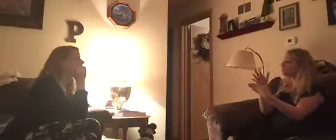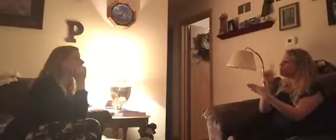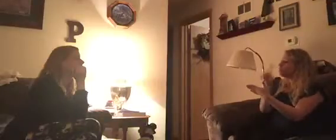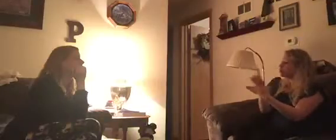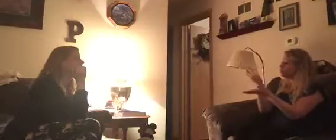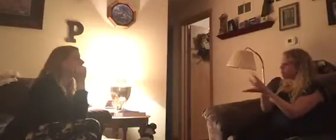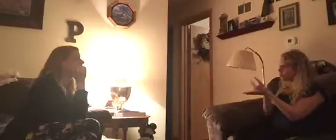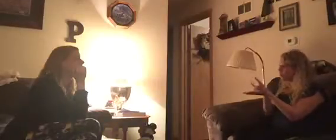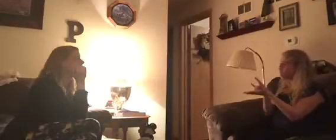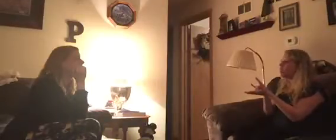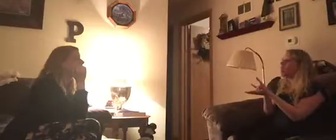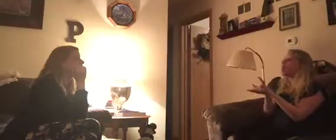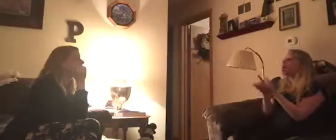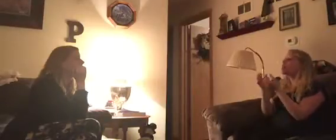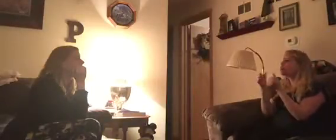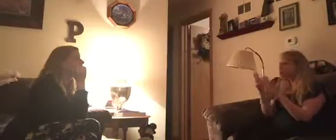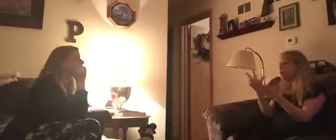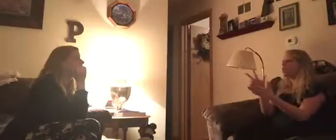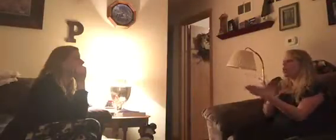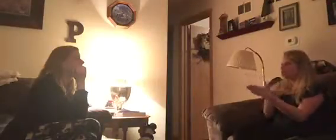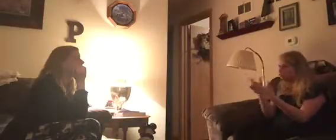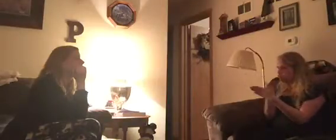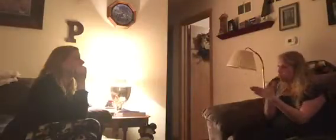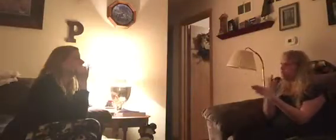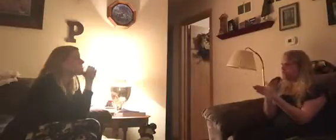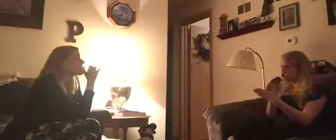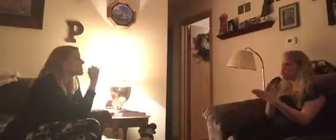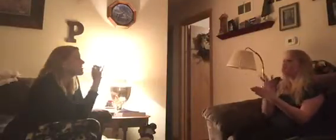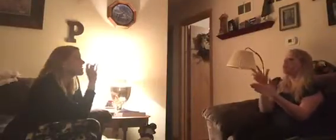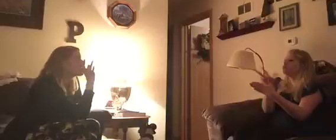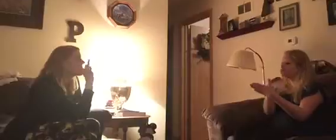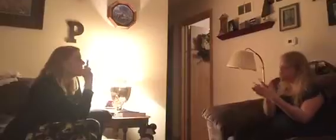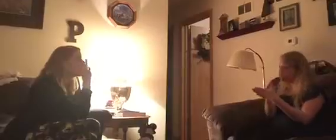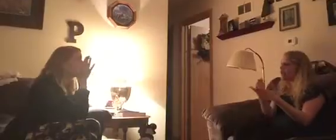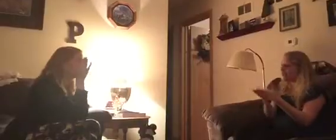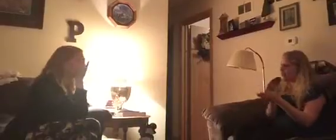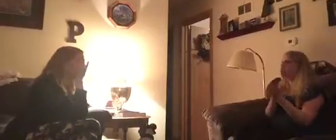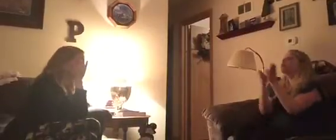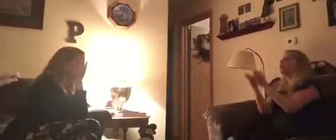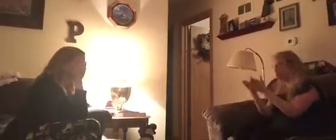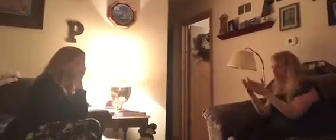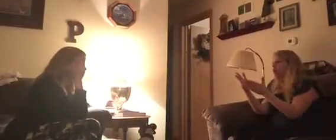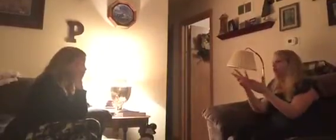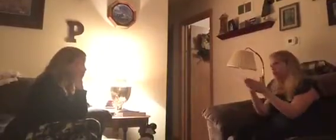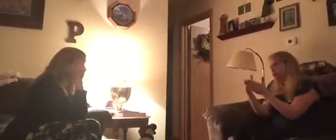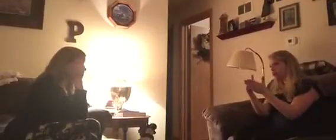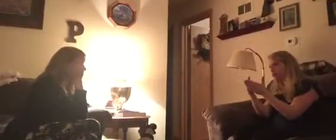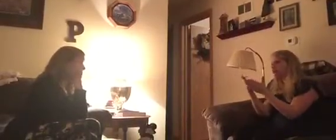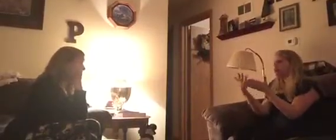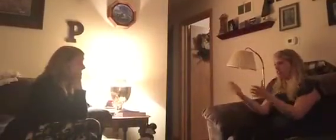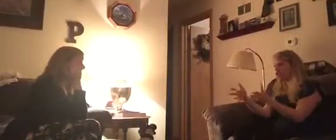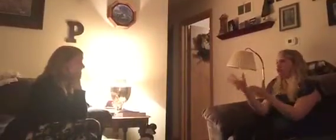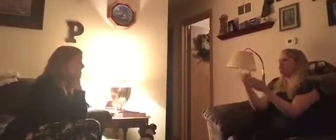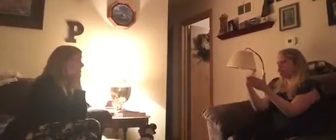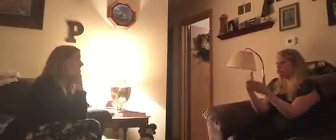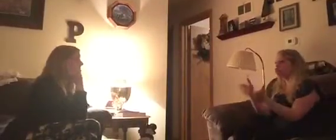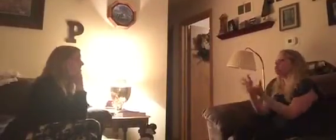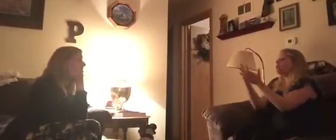And there are several applications or coats of that, of each. And then in between those, you're